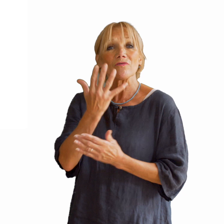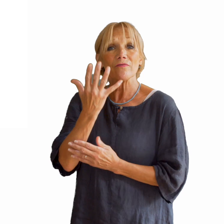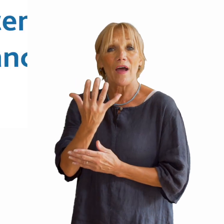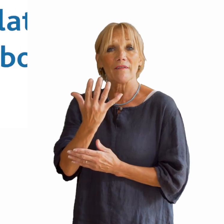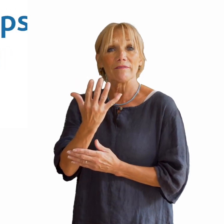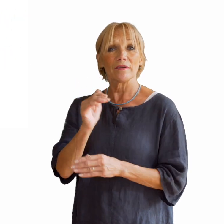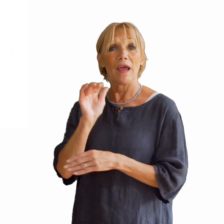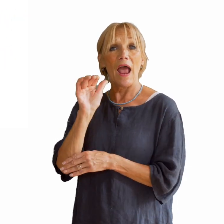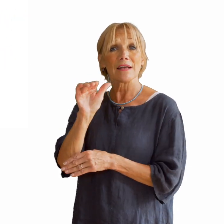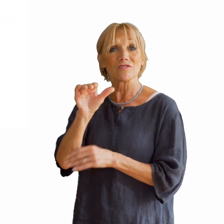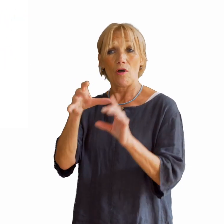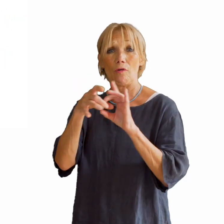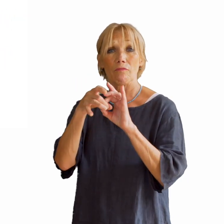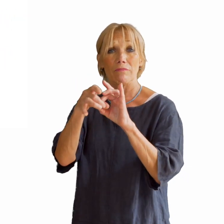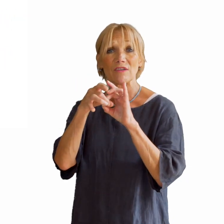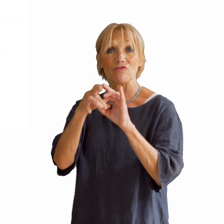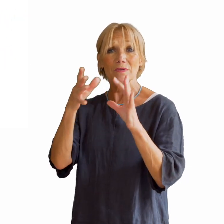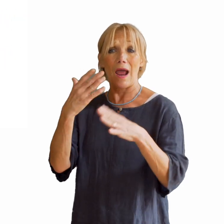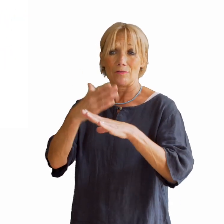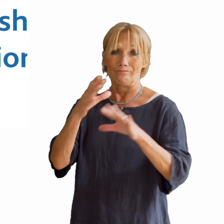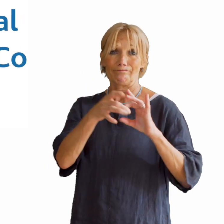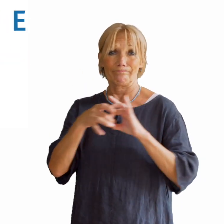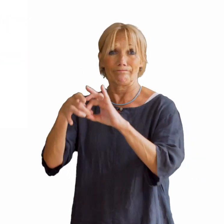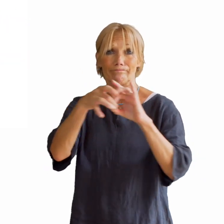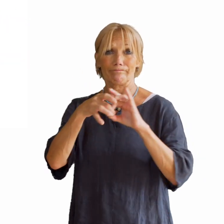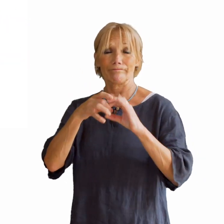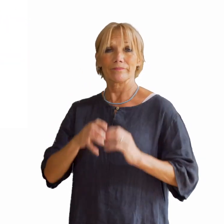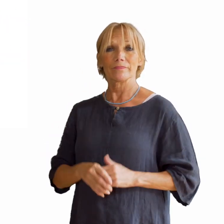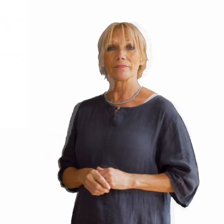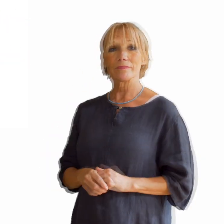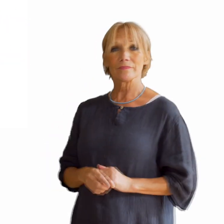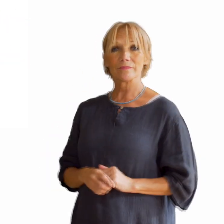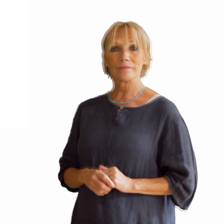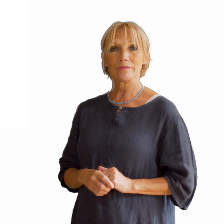Section 5. External relationships and collaboration.